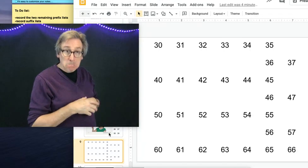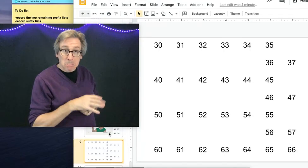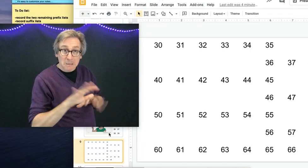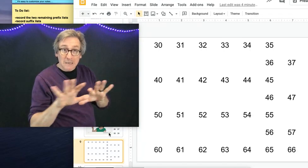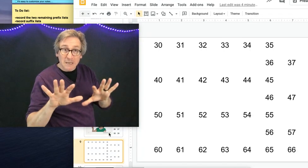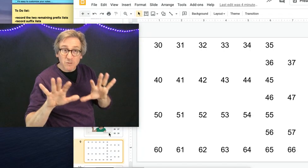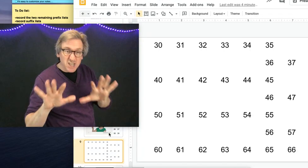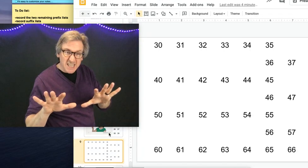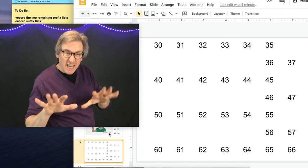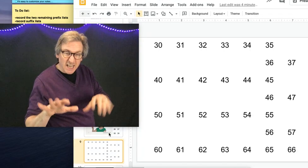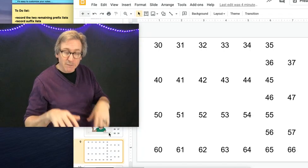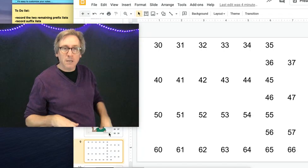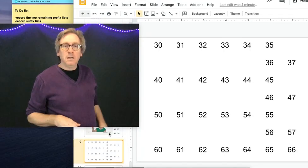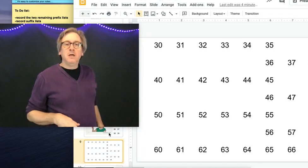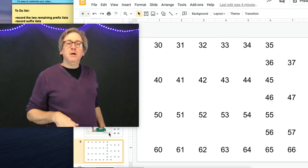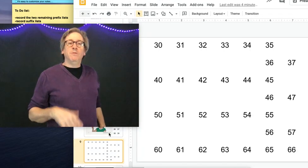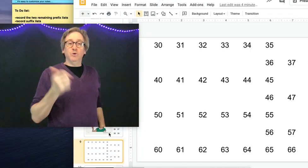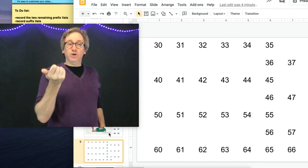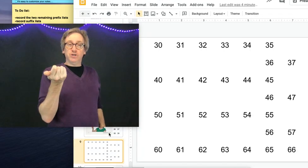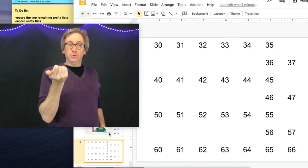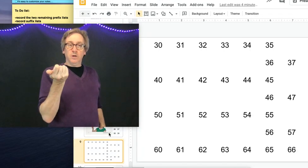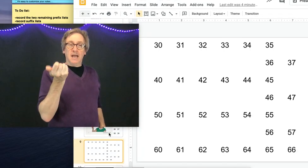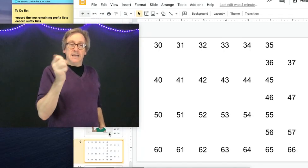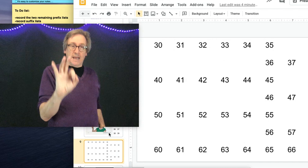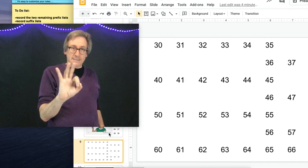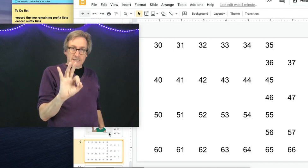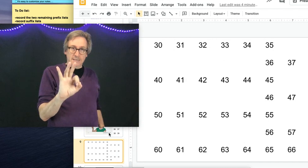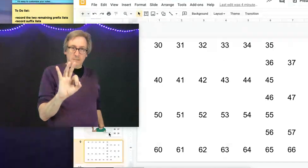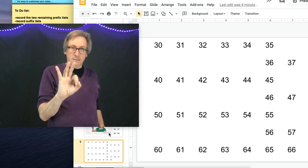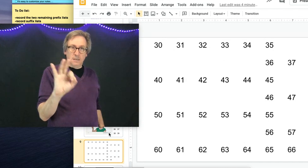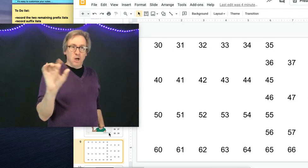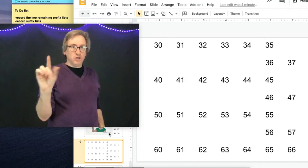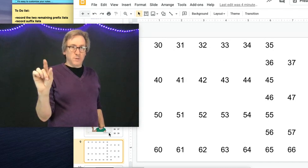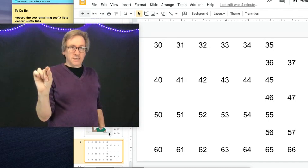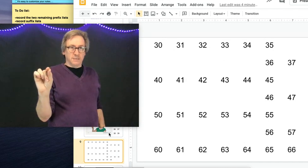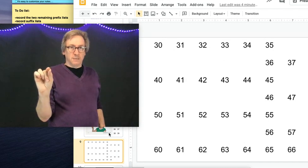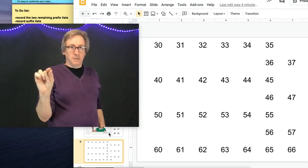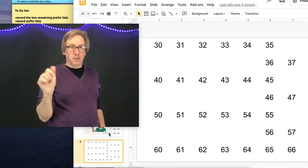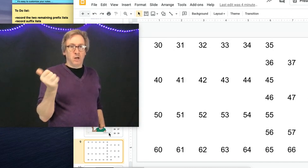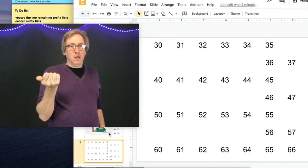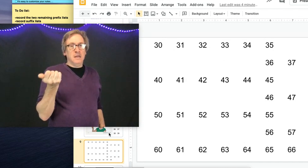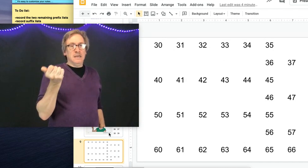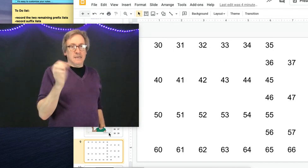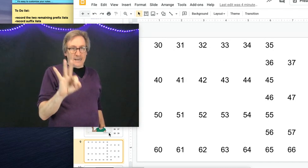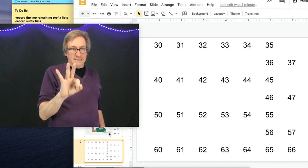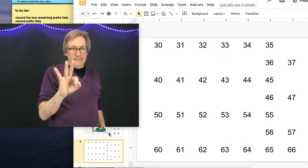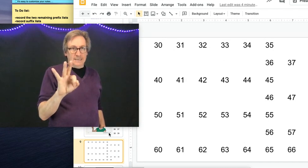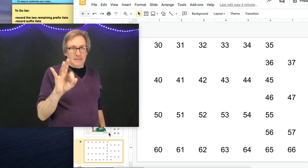offended. Just kidding. But you could do 1920,